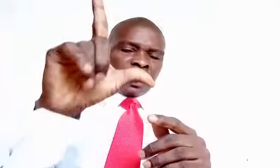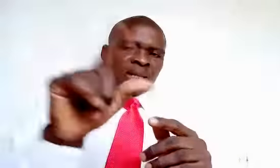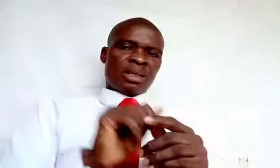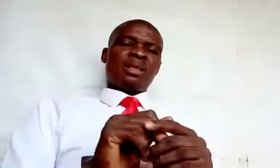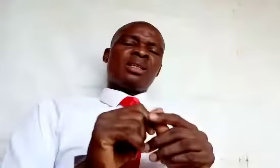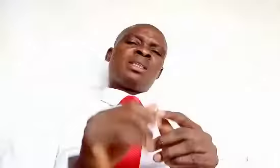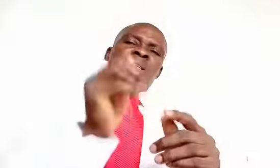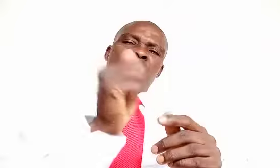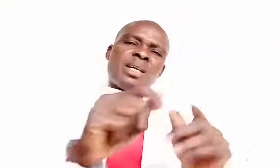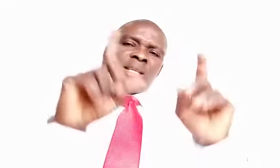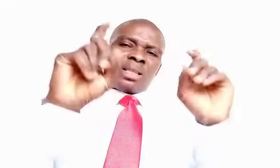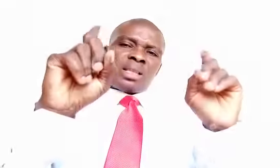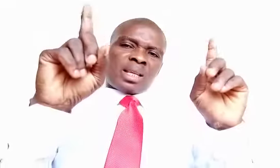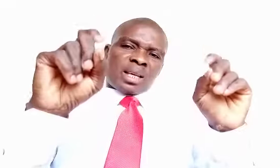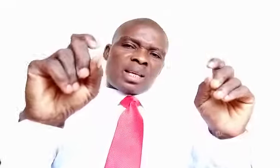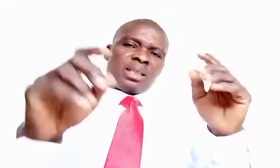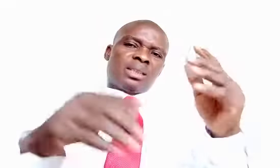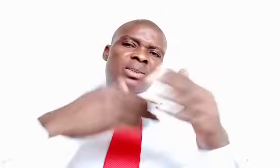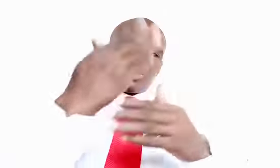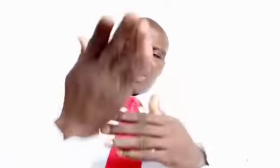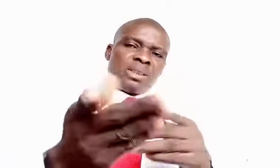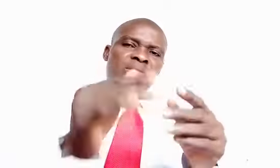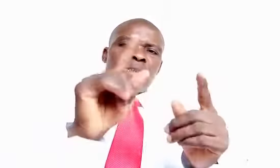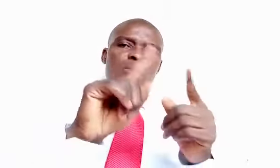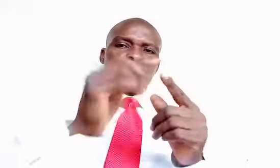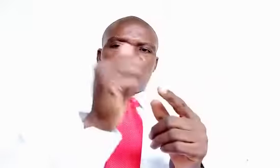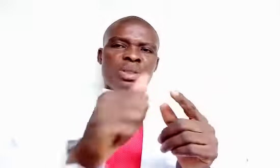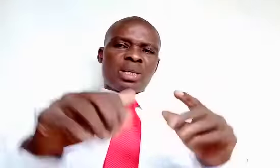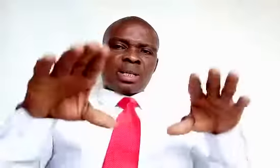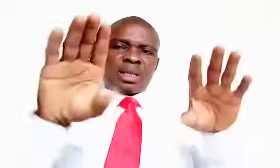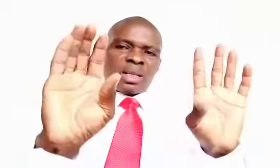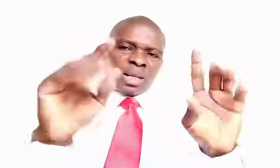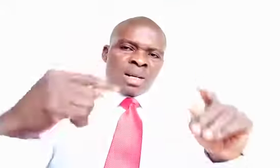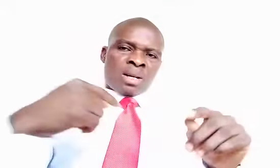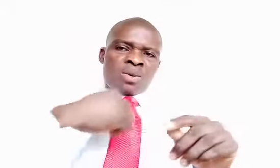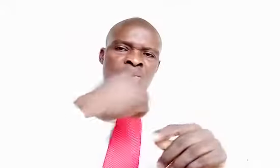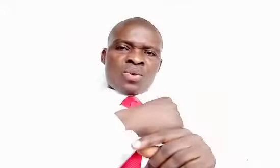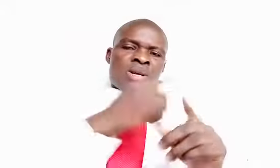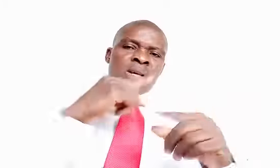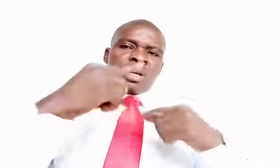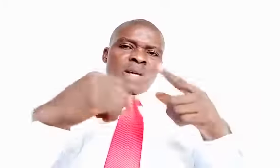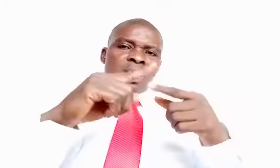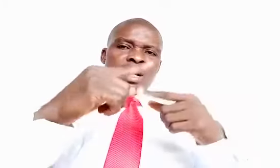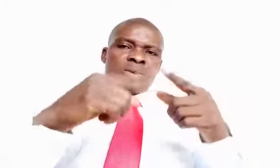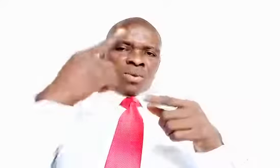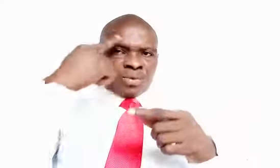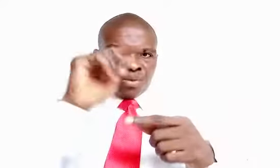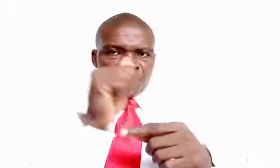to the class. We will go for a break. When we return, we shall continue. Please don't go away.